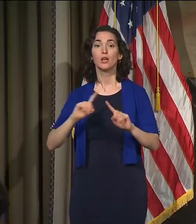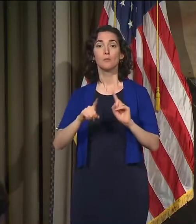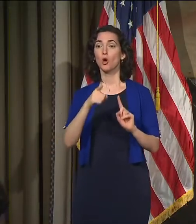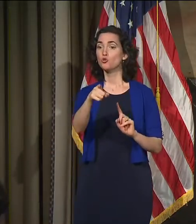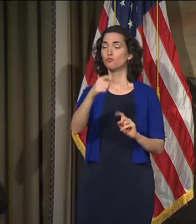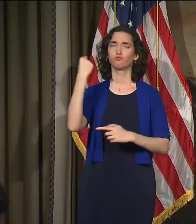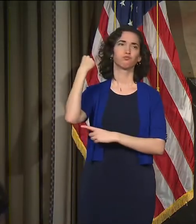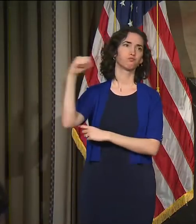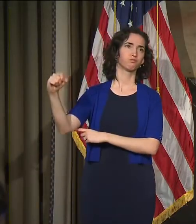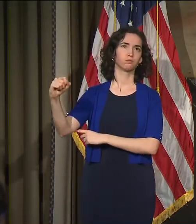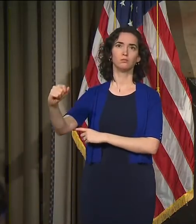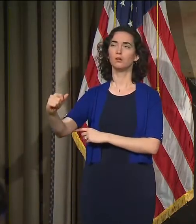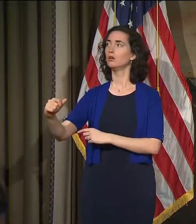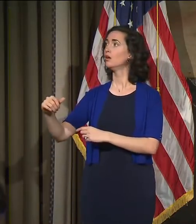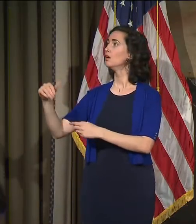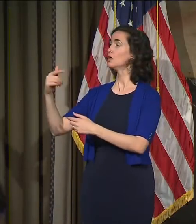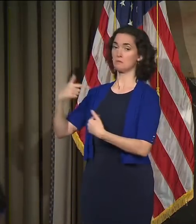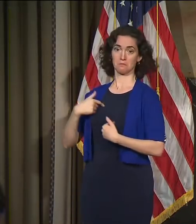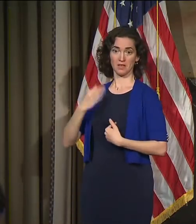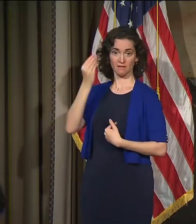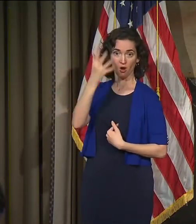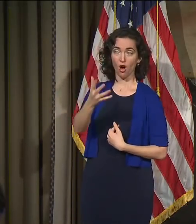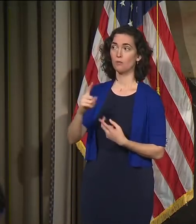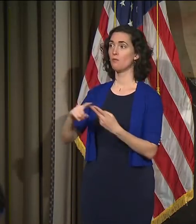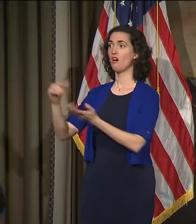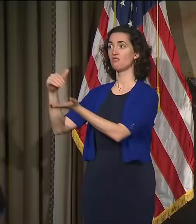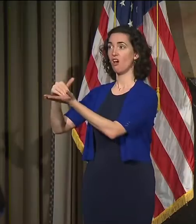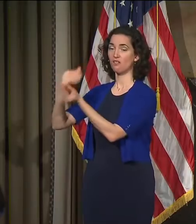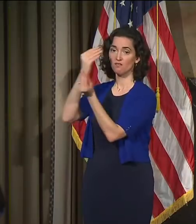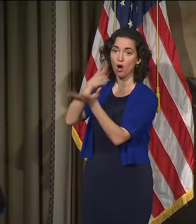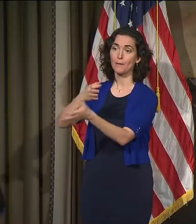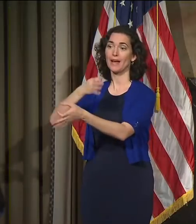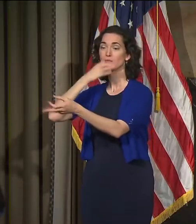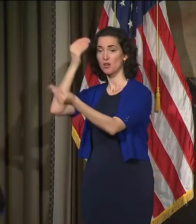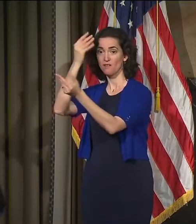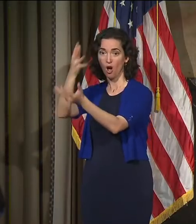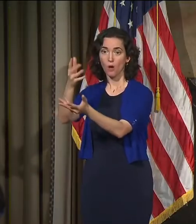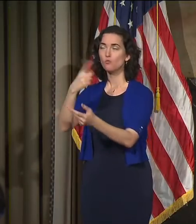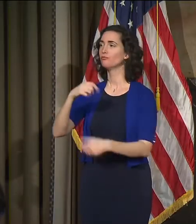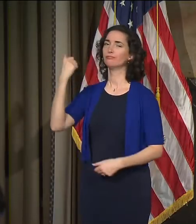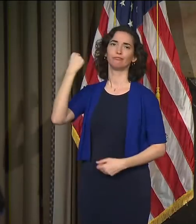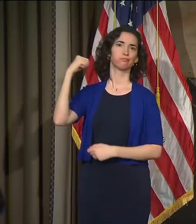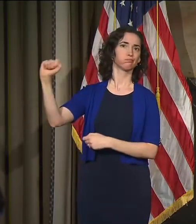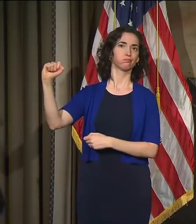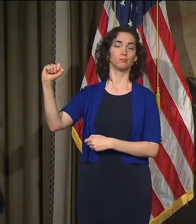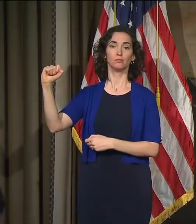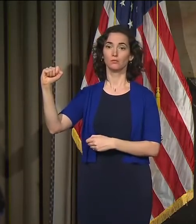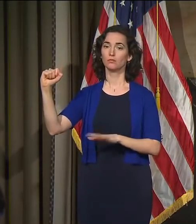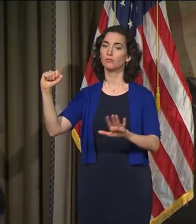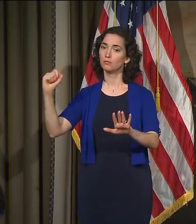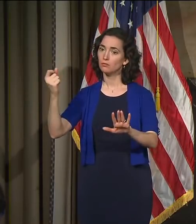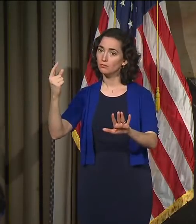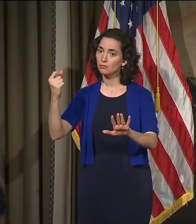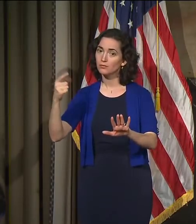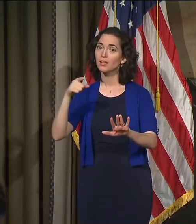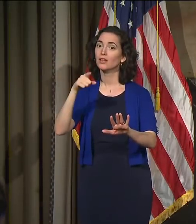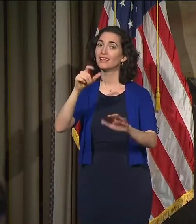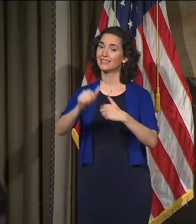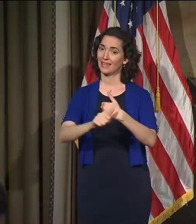me, to the doctors, to the experts, just please be clear-eyed about the risk that you are taking, not just for